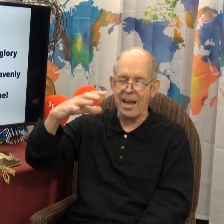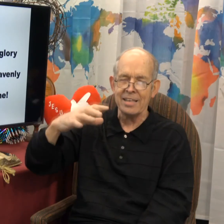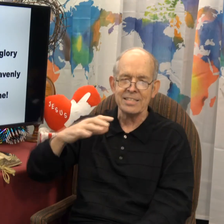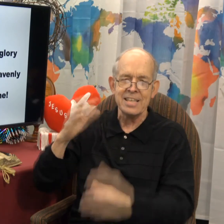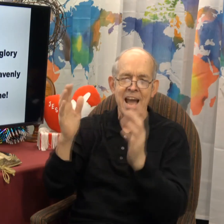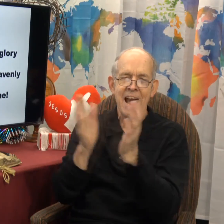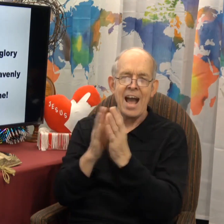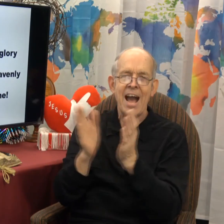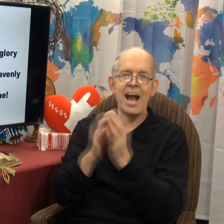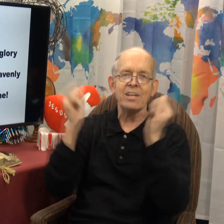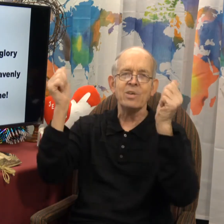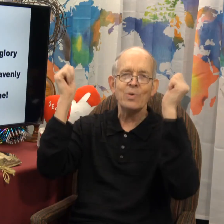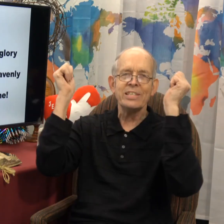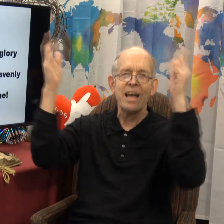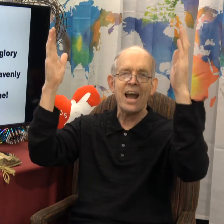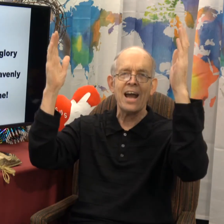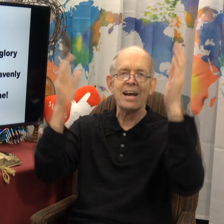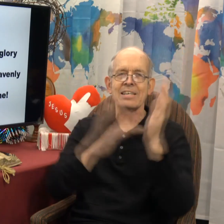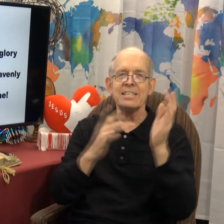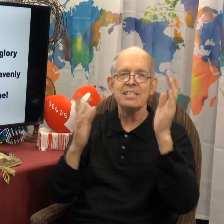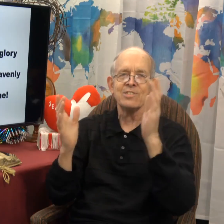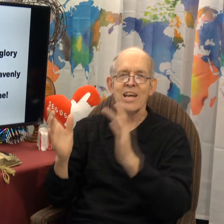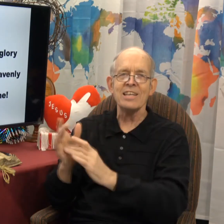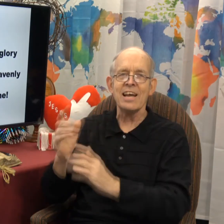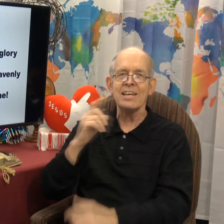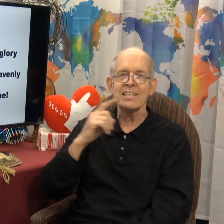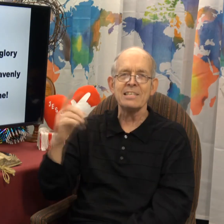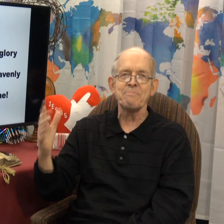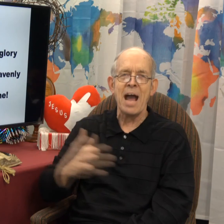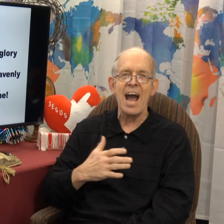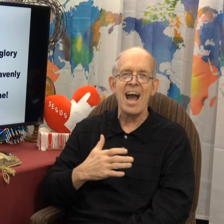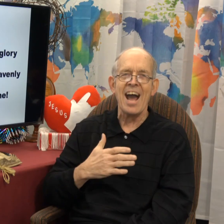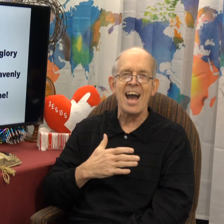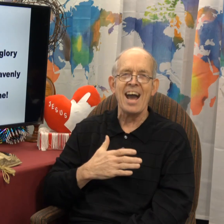done. Hallelujah. Jesus is mine.